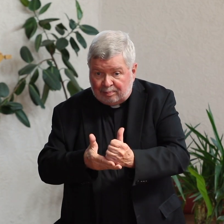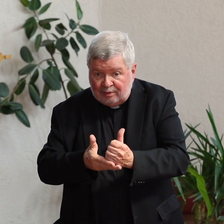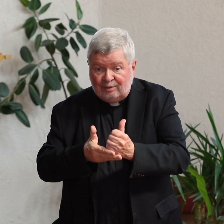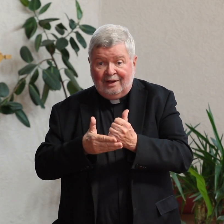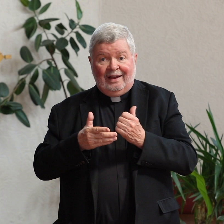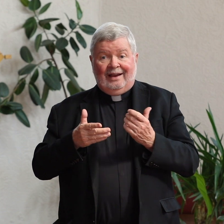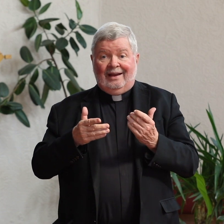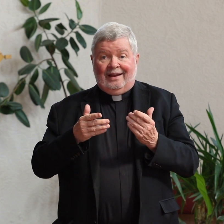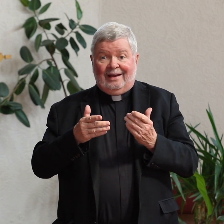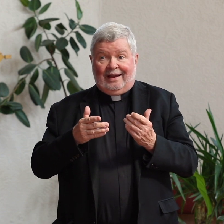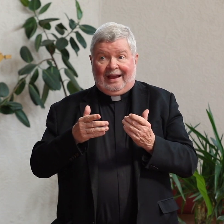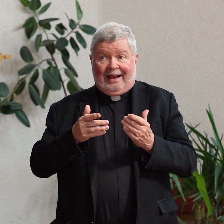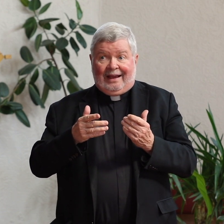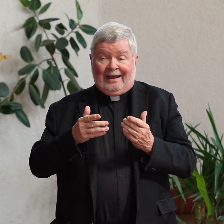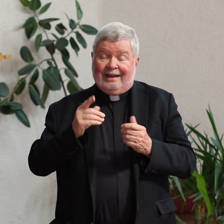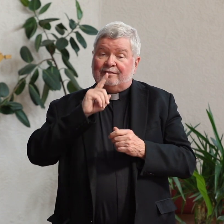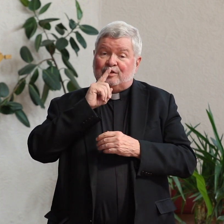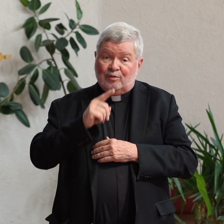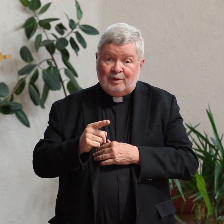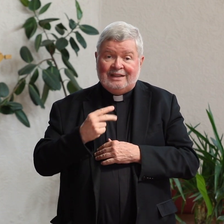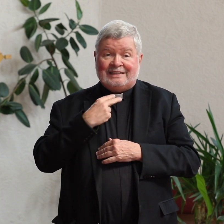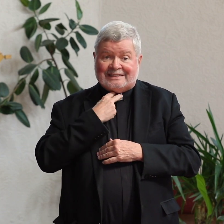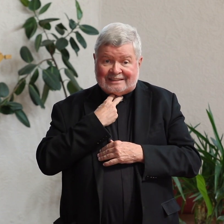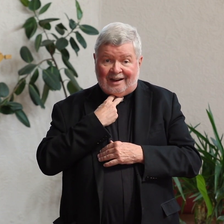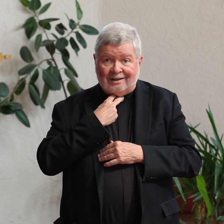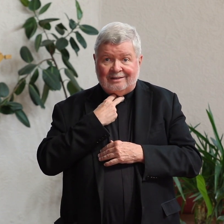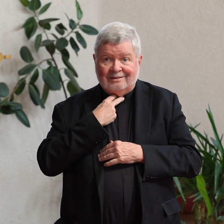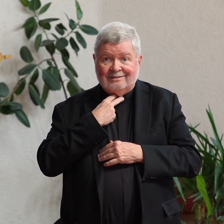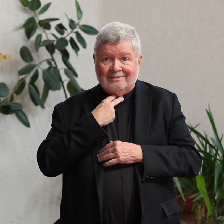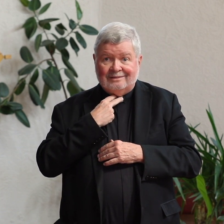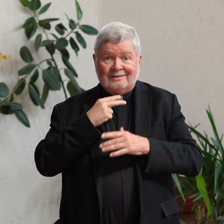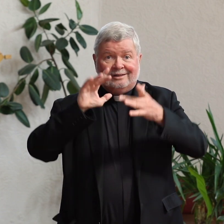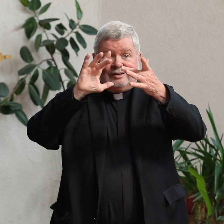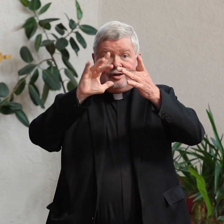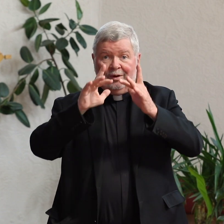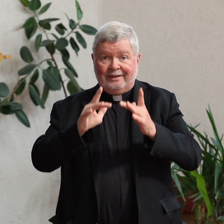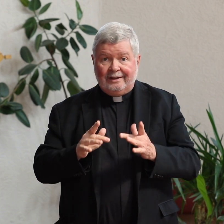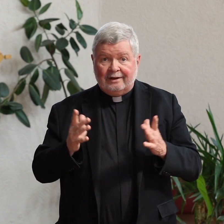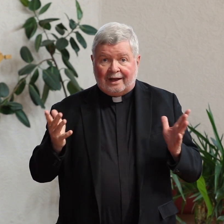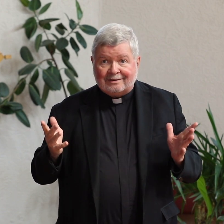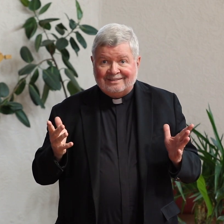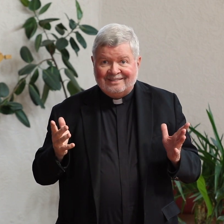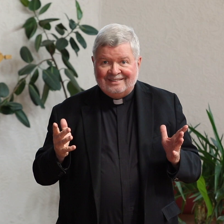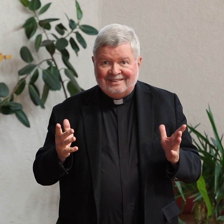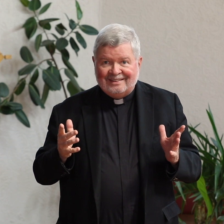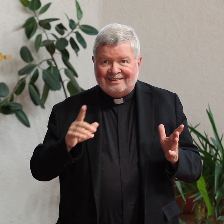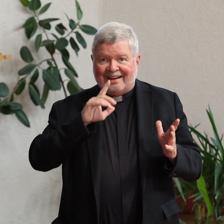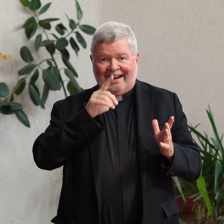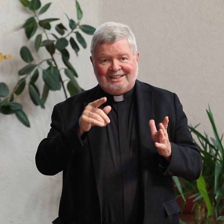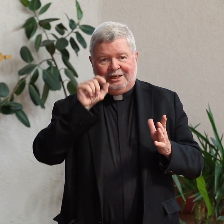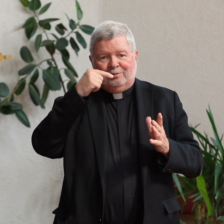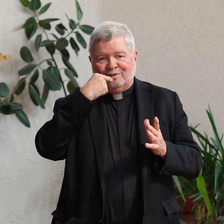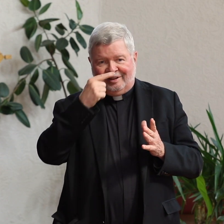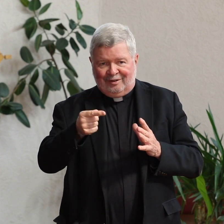you. And if you're really stuck, go on the internet. They actually will tell